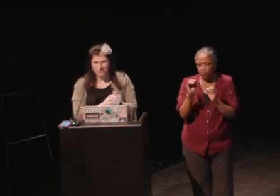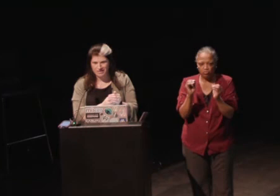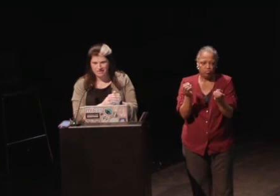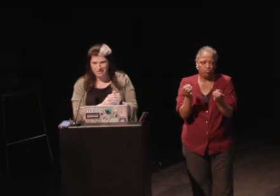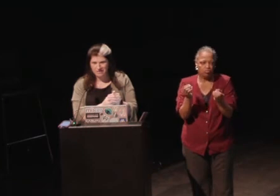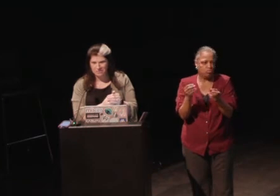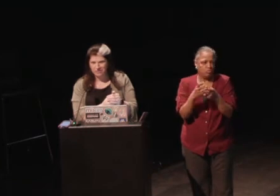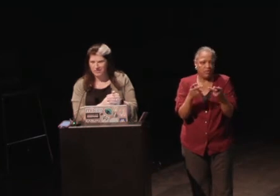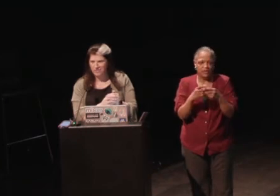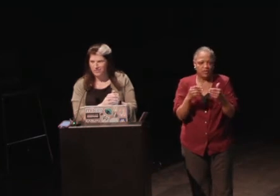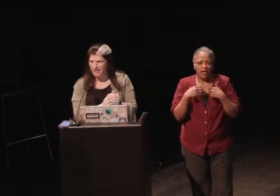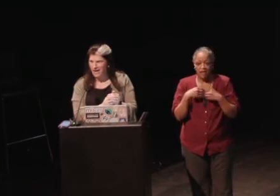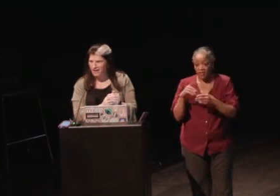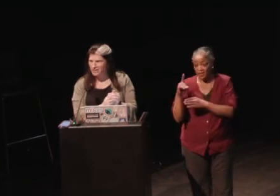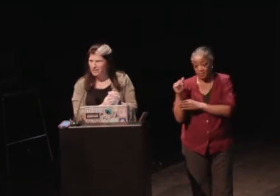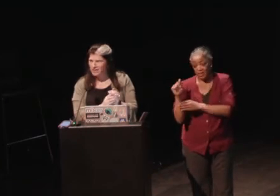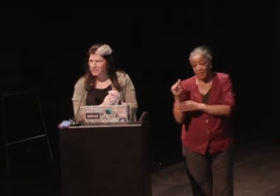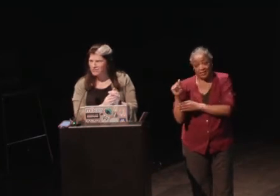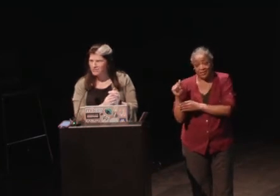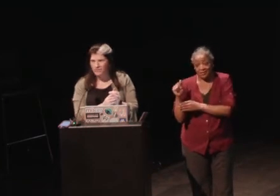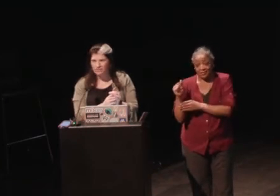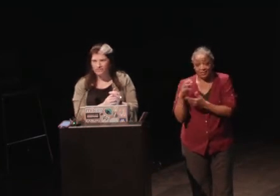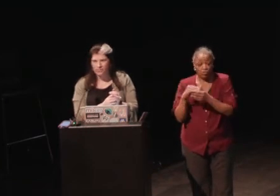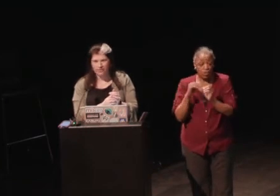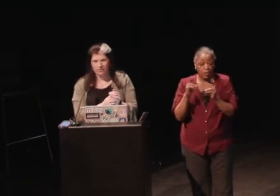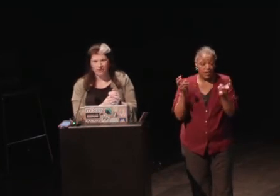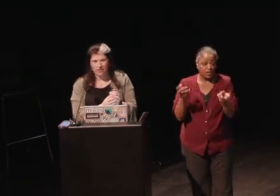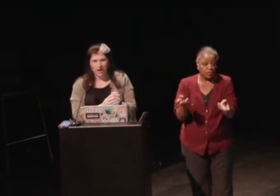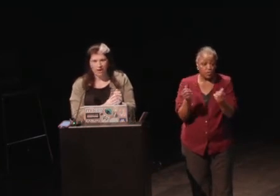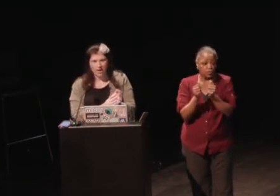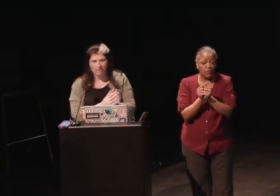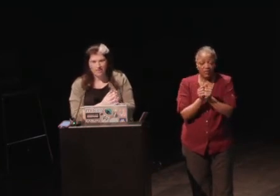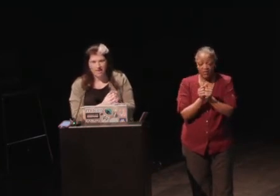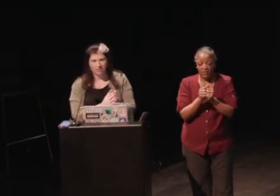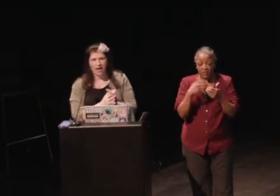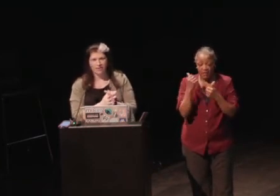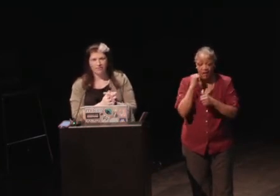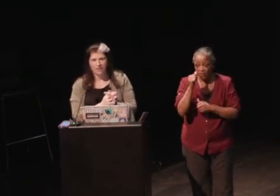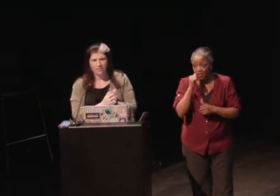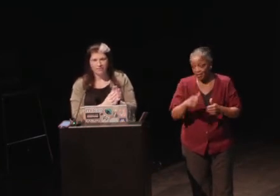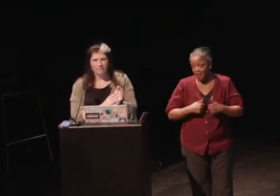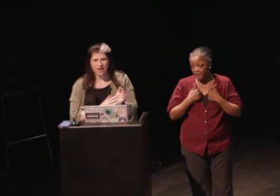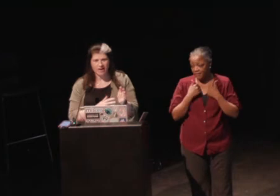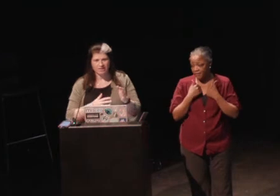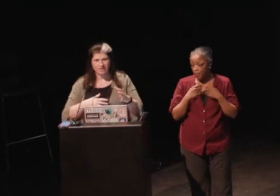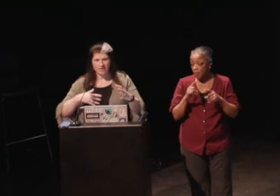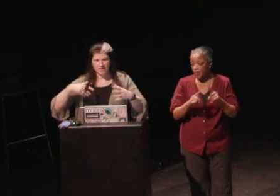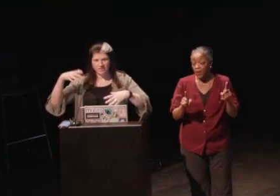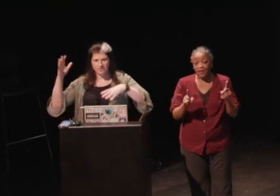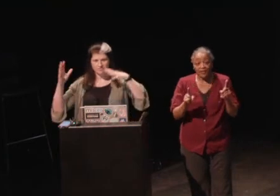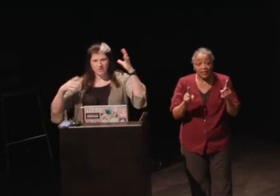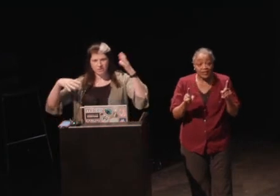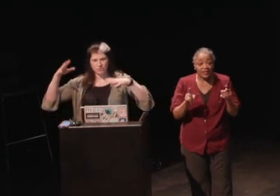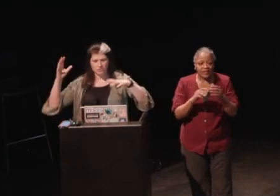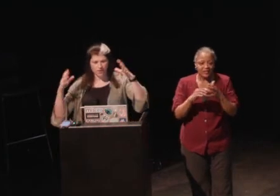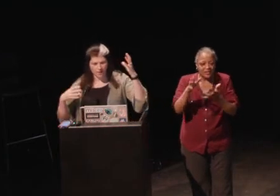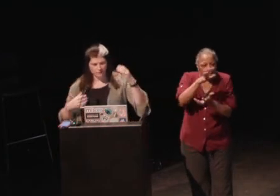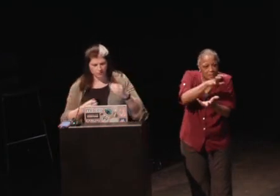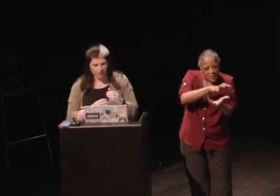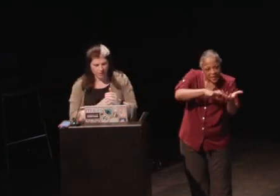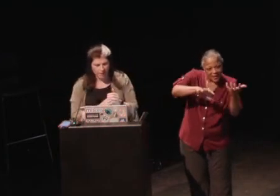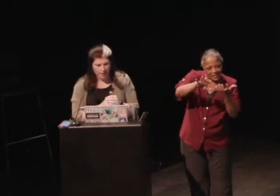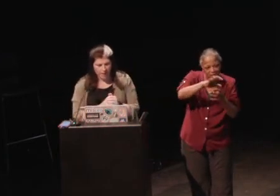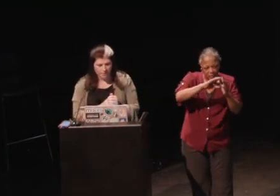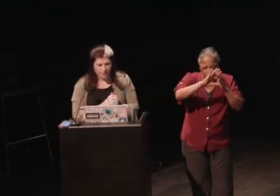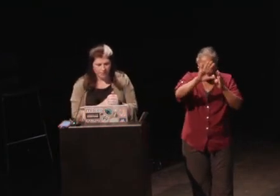had sort of the disability, where they had the issues with everyday life. But in fact, that it's this mixed